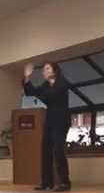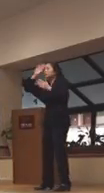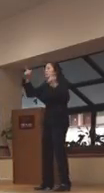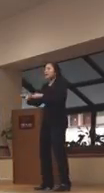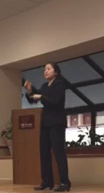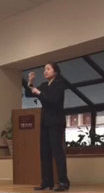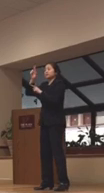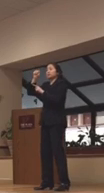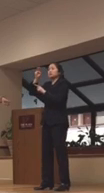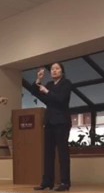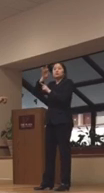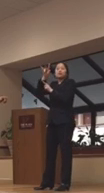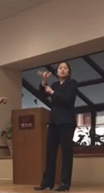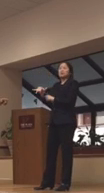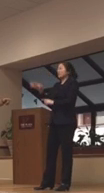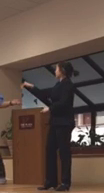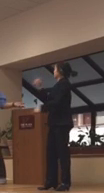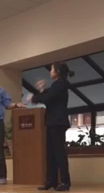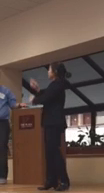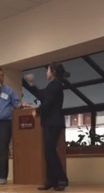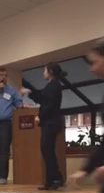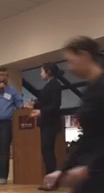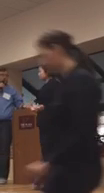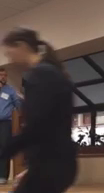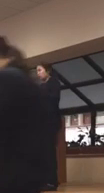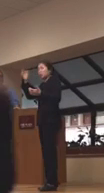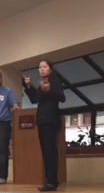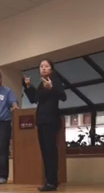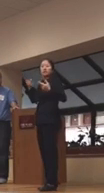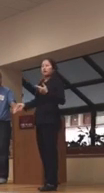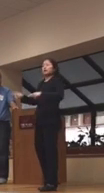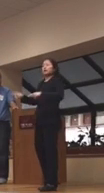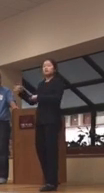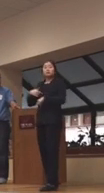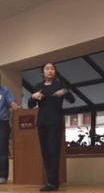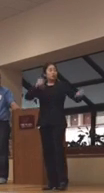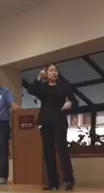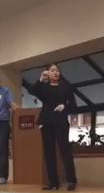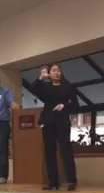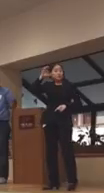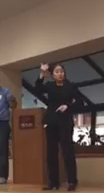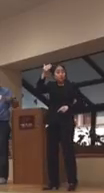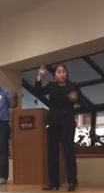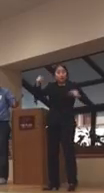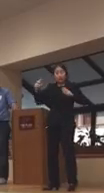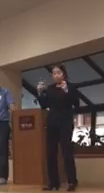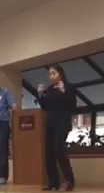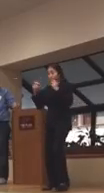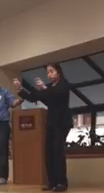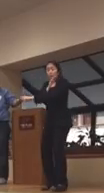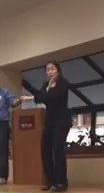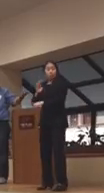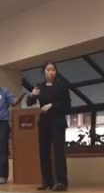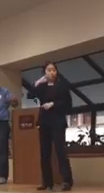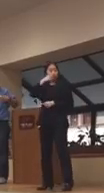going on. So, December 15th, you guys are getting together, right? Live stream it. Live stream the discussion. Would